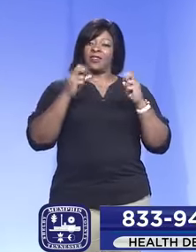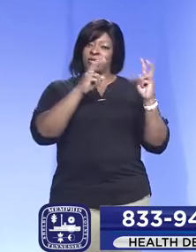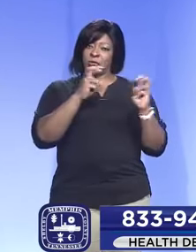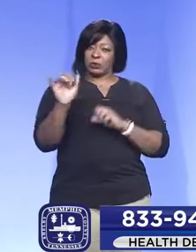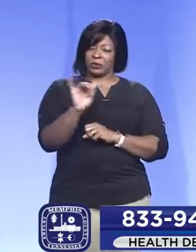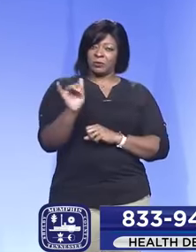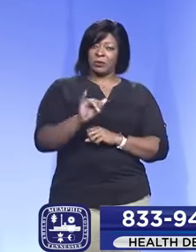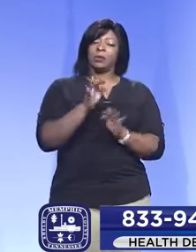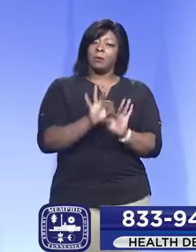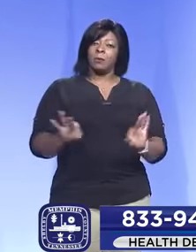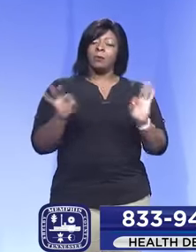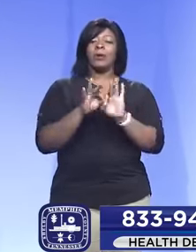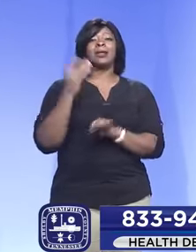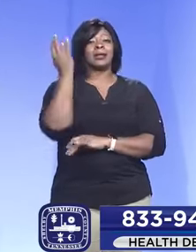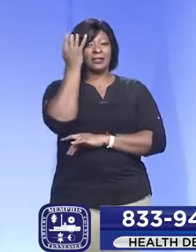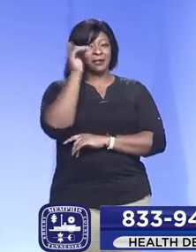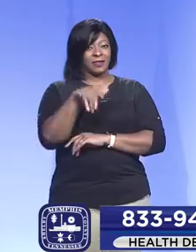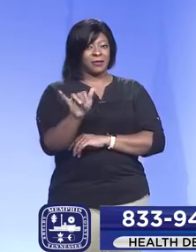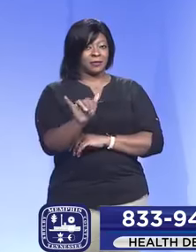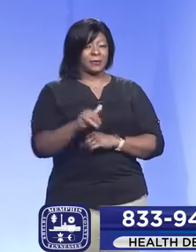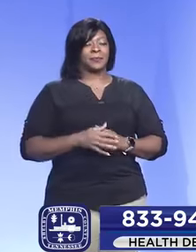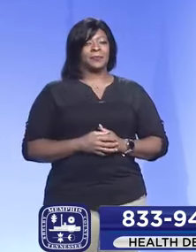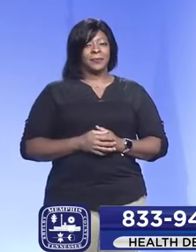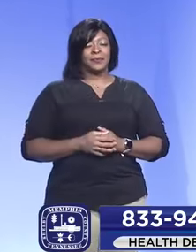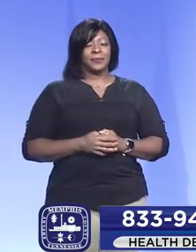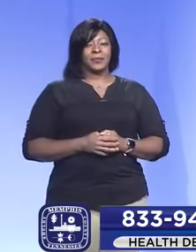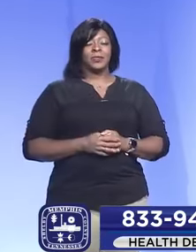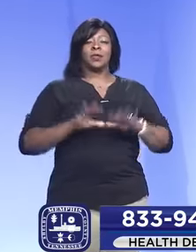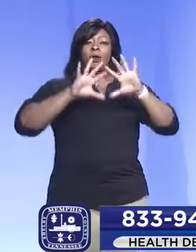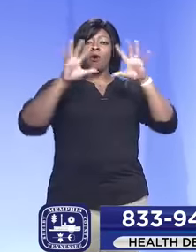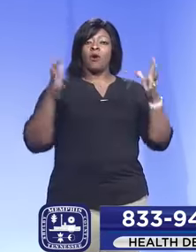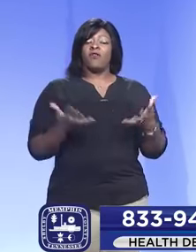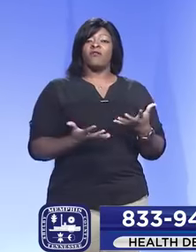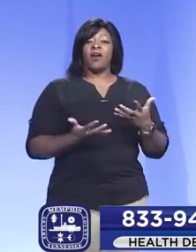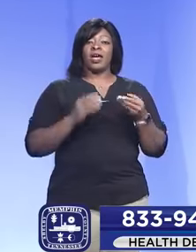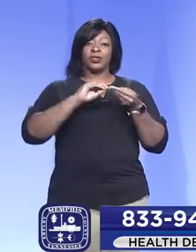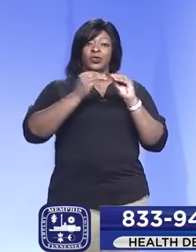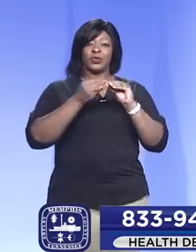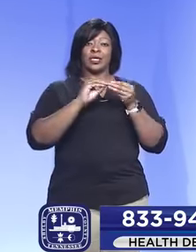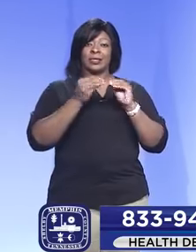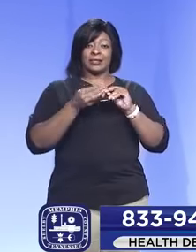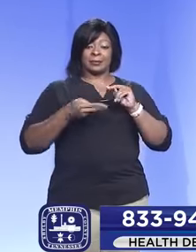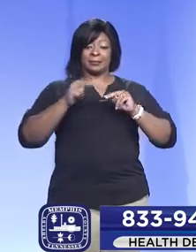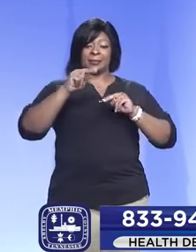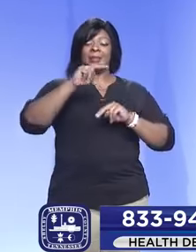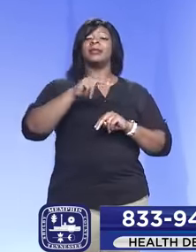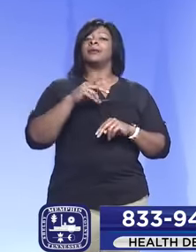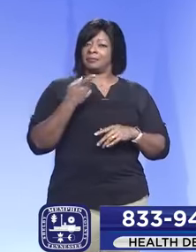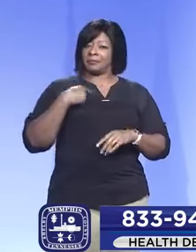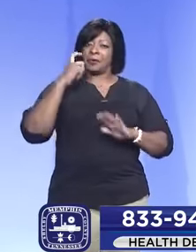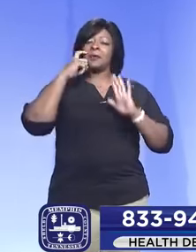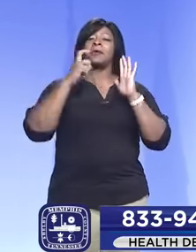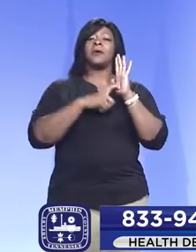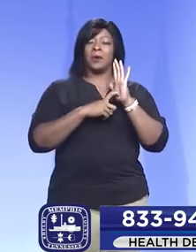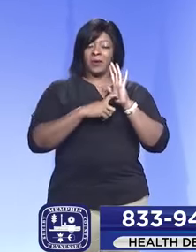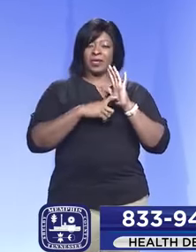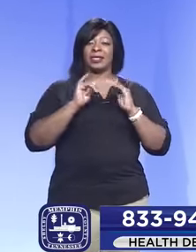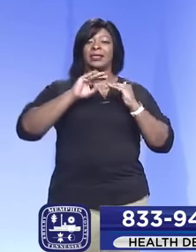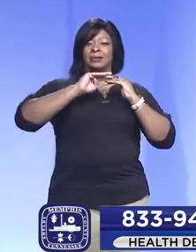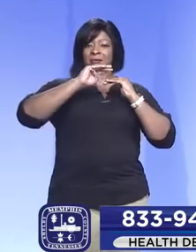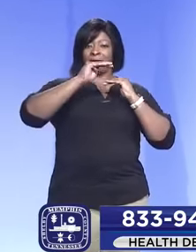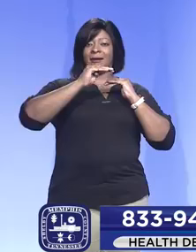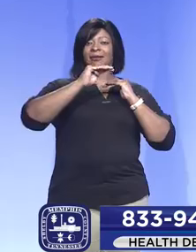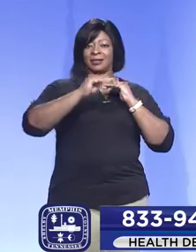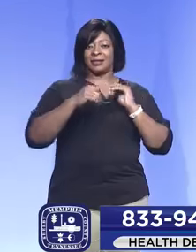it's important to consider that. Our overall trends are in a positive direction. I think that's really important. We were